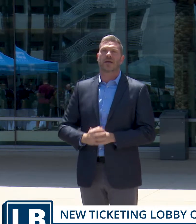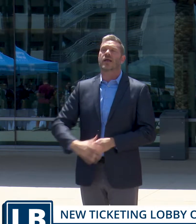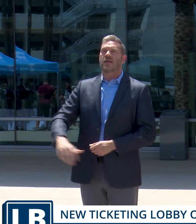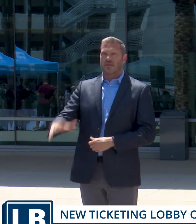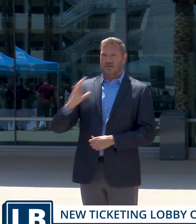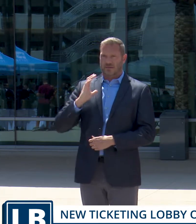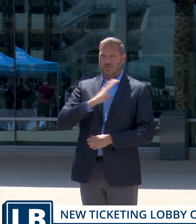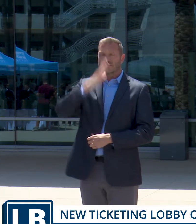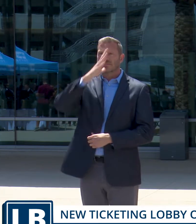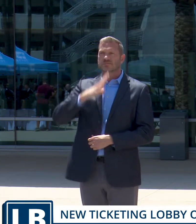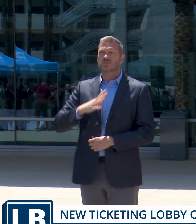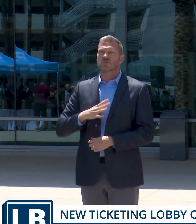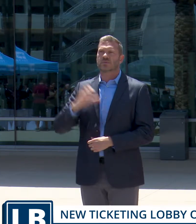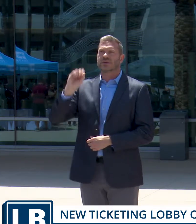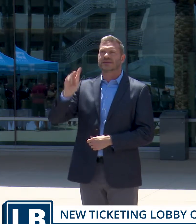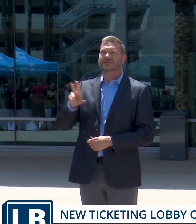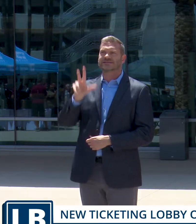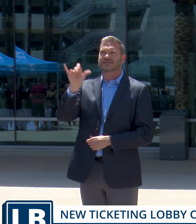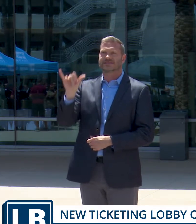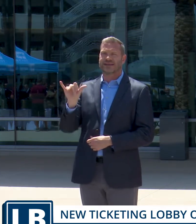Councilwoman Stacey Mungo Flanagan,